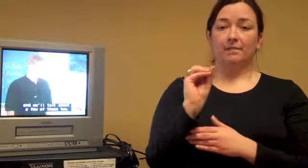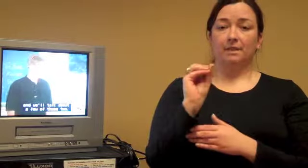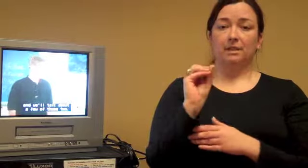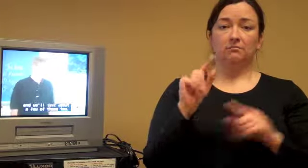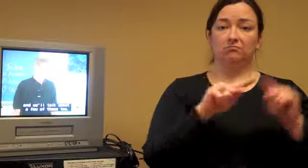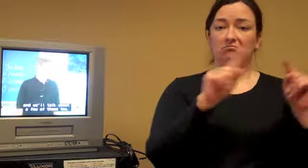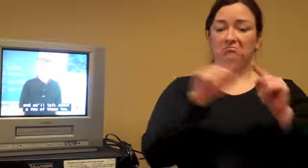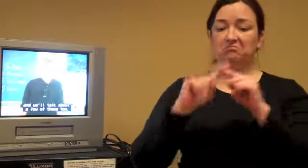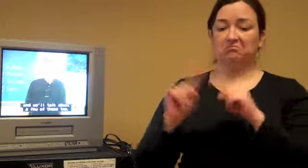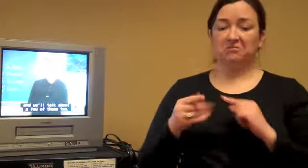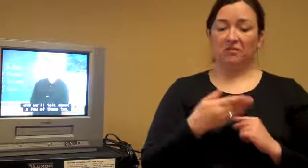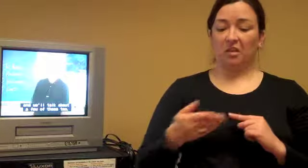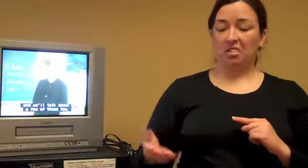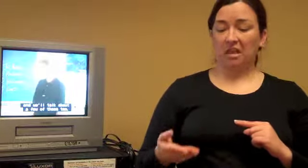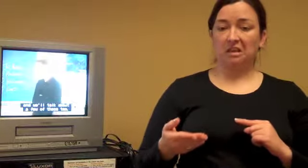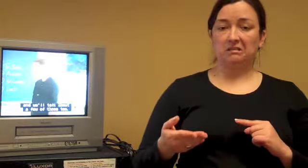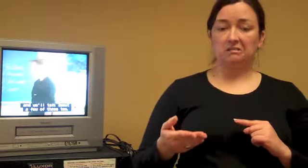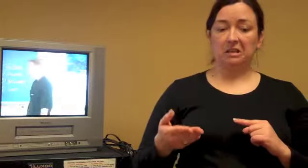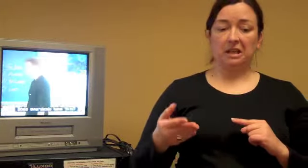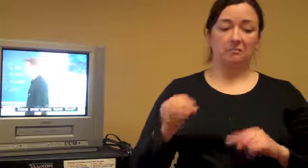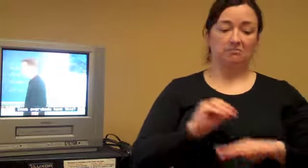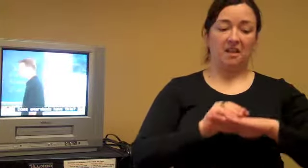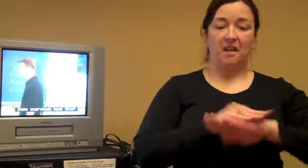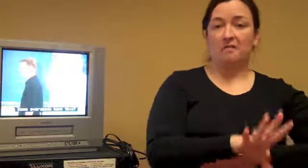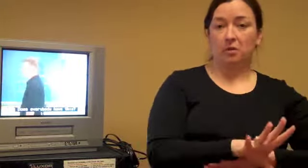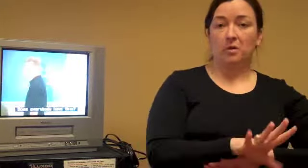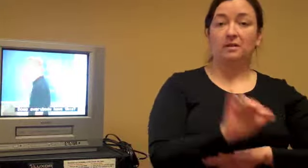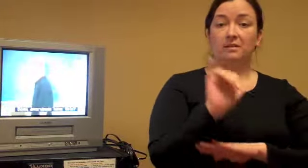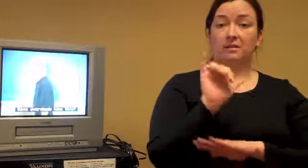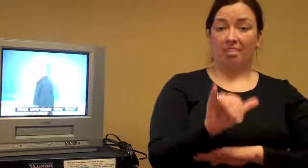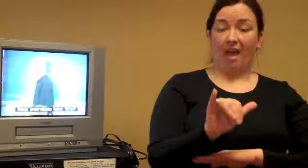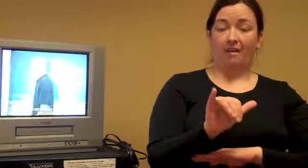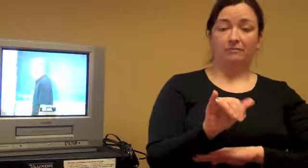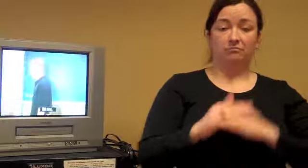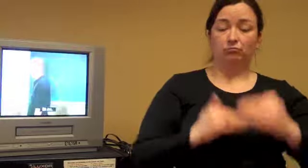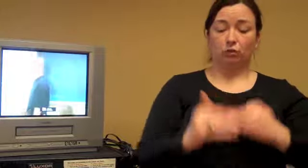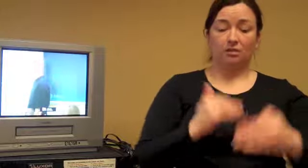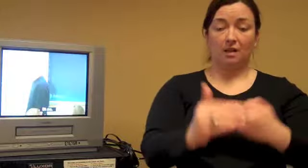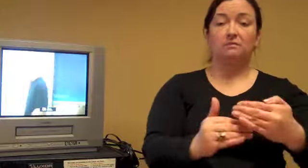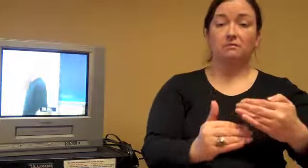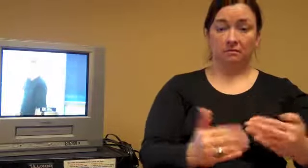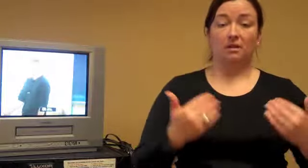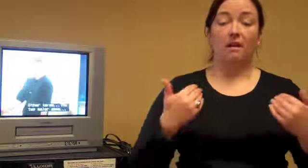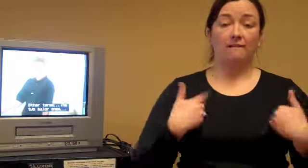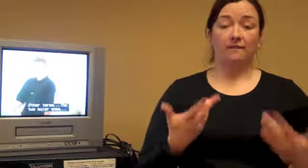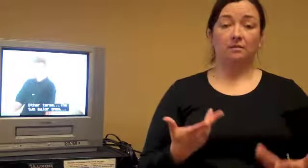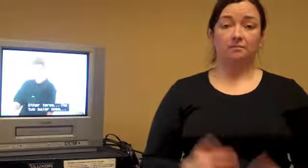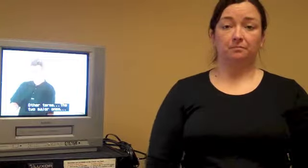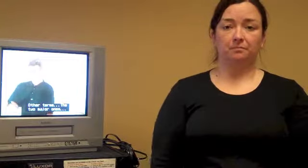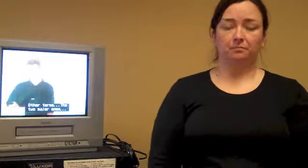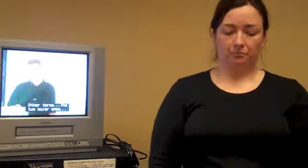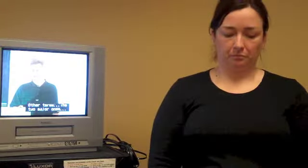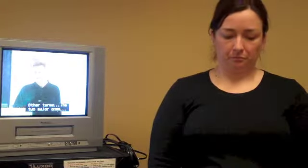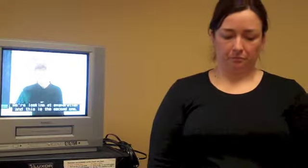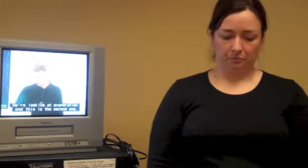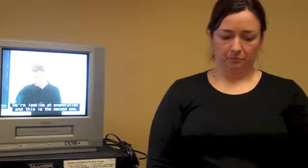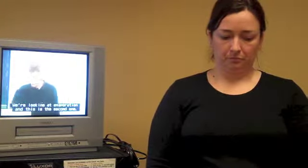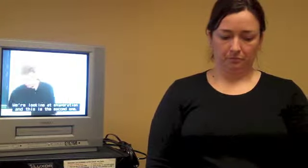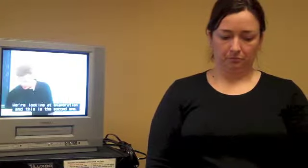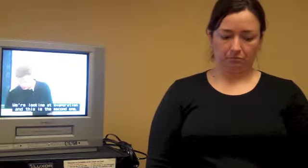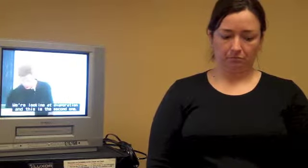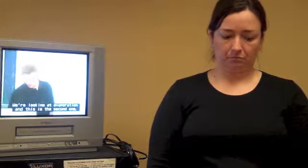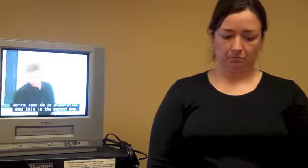about a few of those too. Is everybody at this? Okay. Other term, the 2 major ones, we're